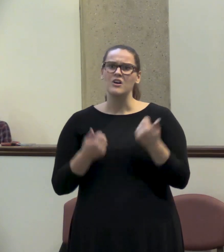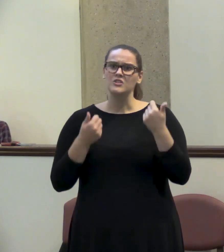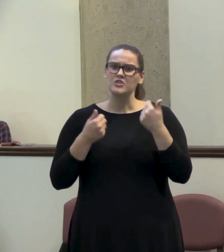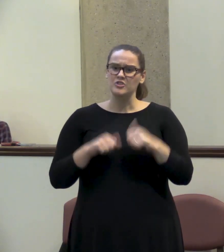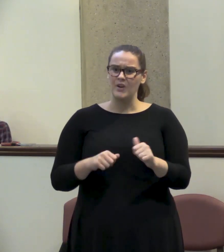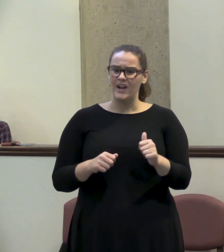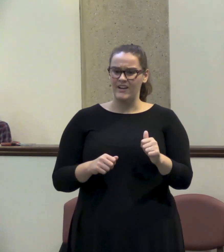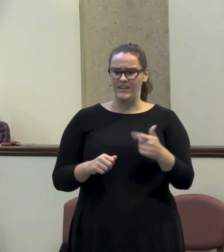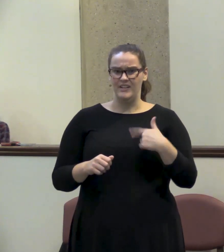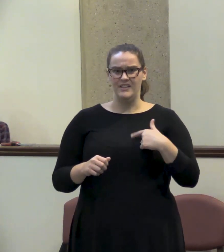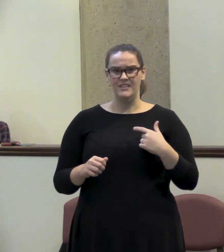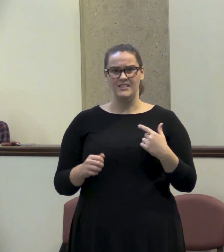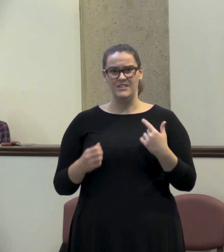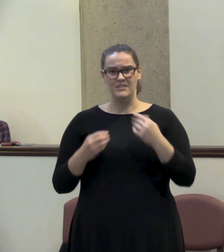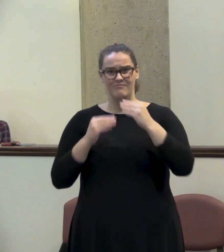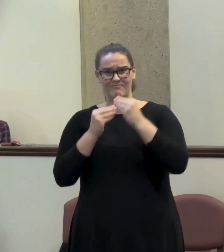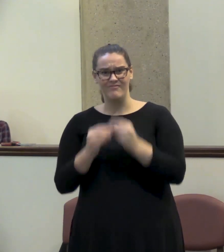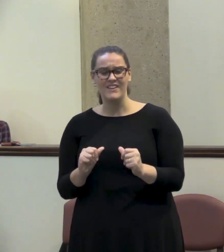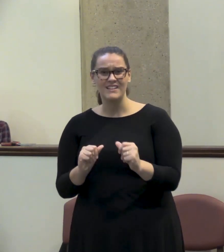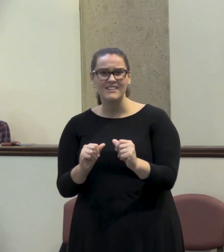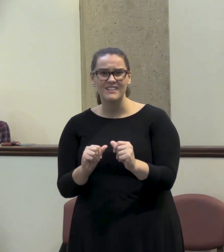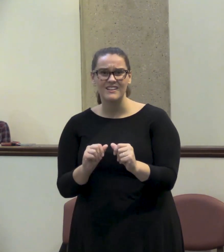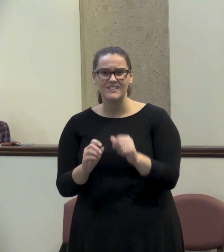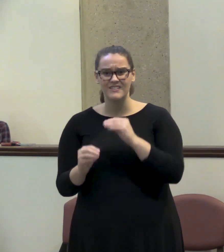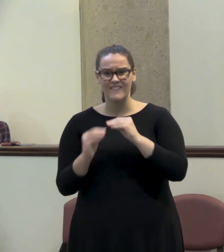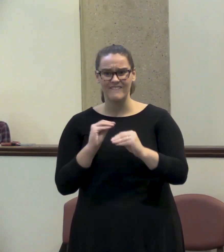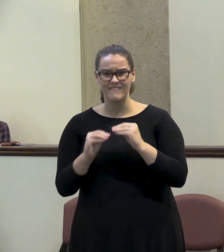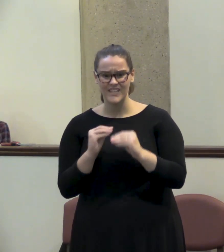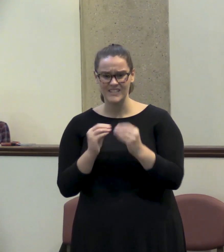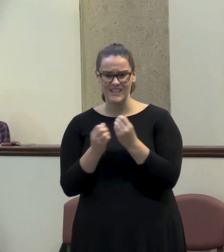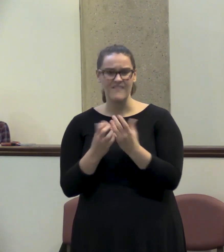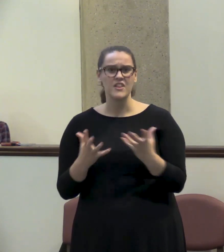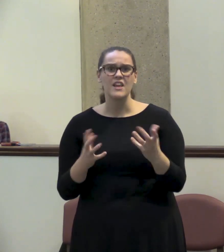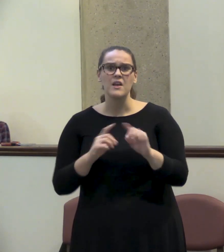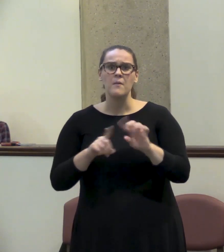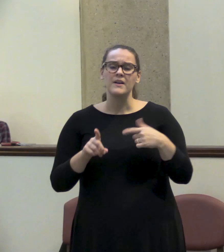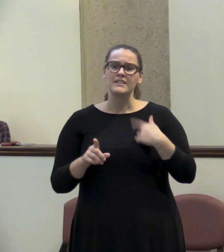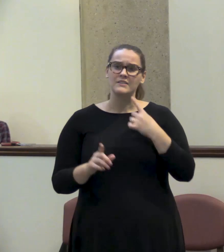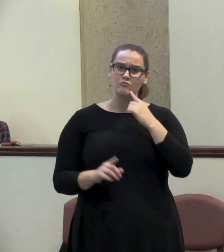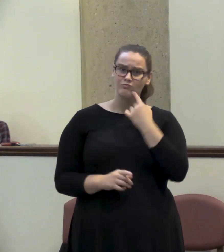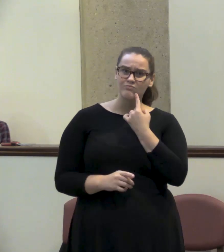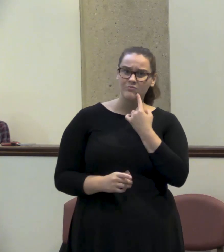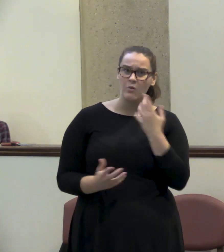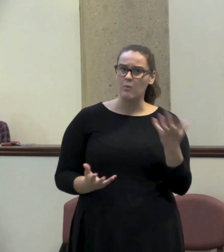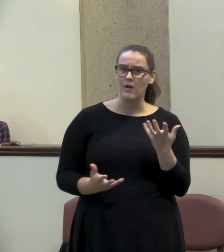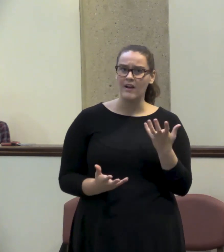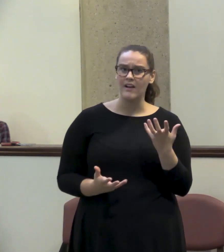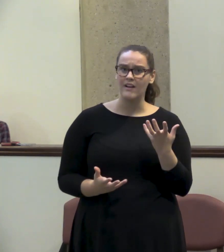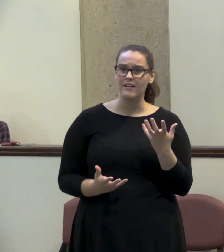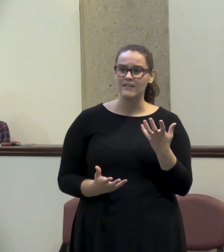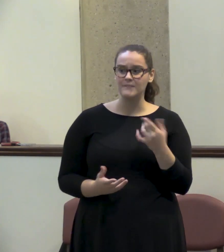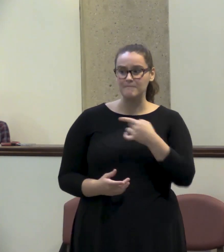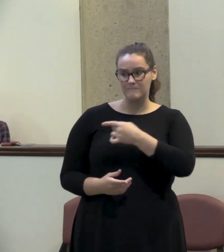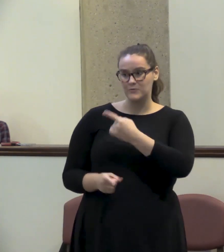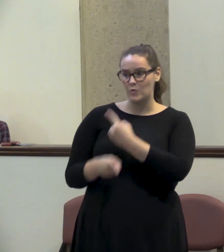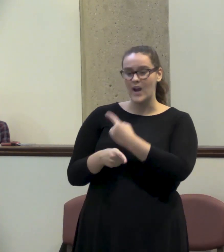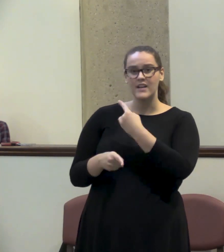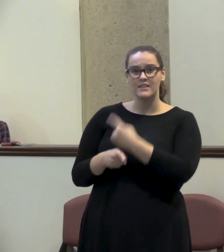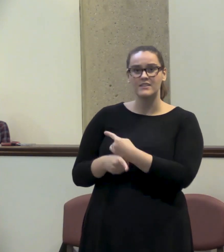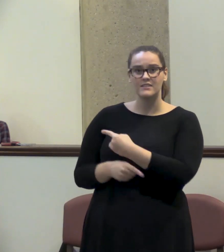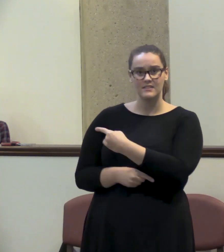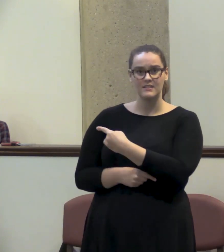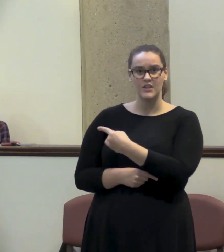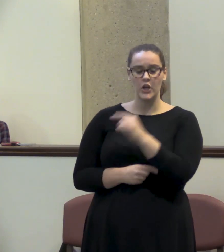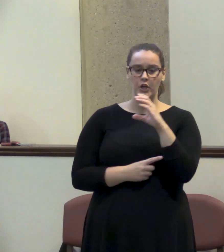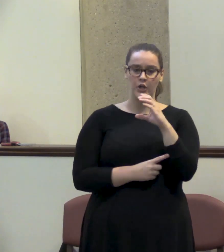so much in this fight and in this struggle. But the reality was that the older man was right, that